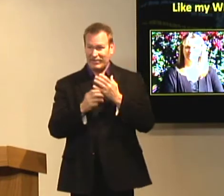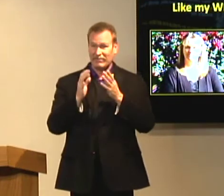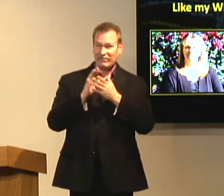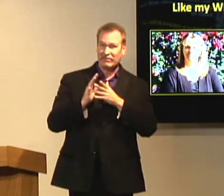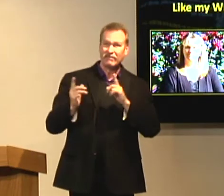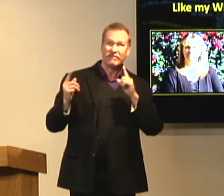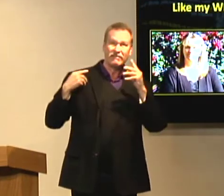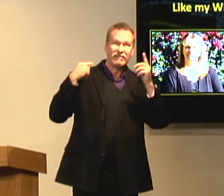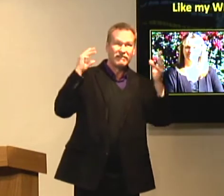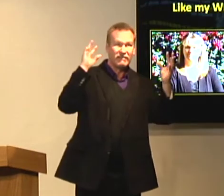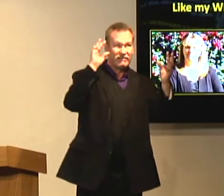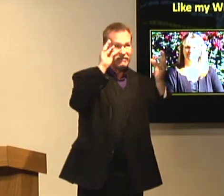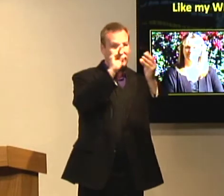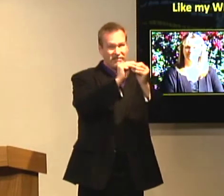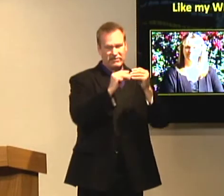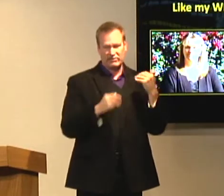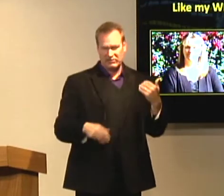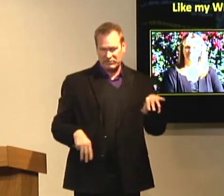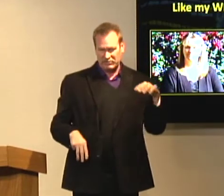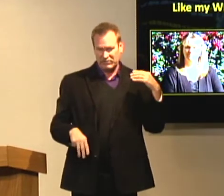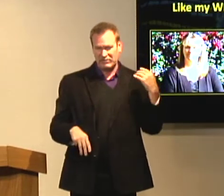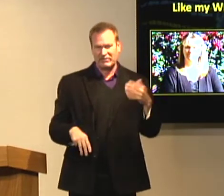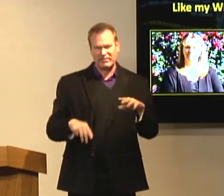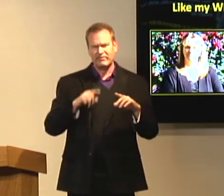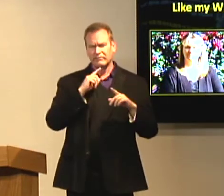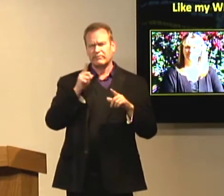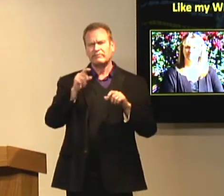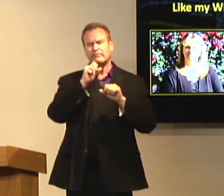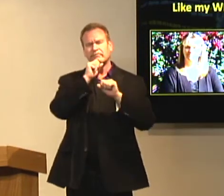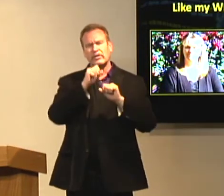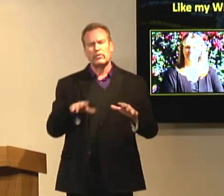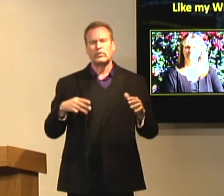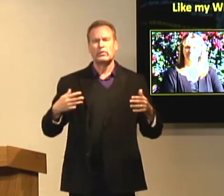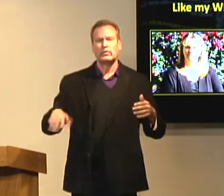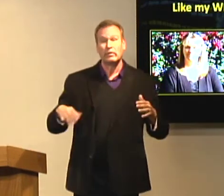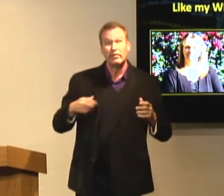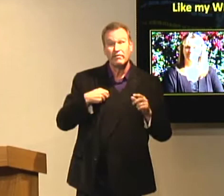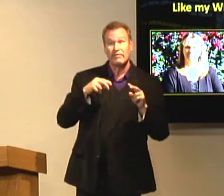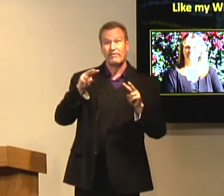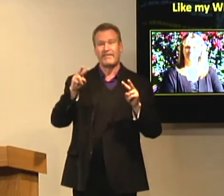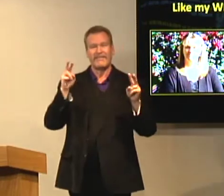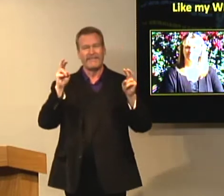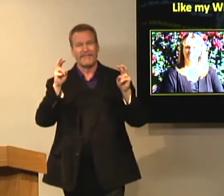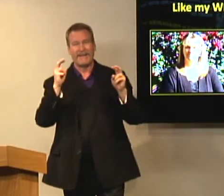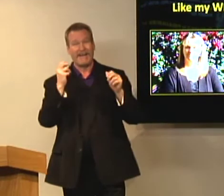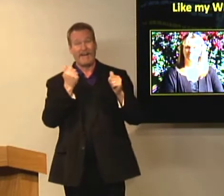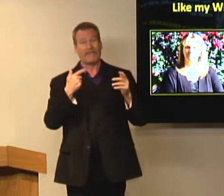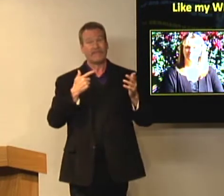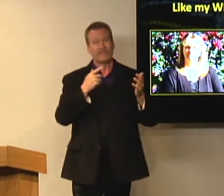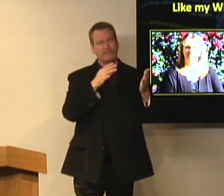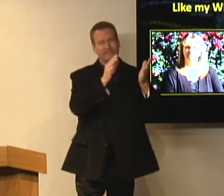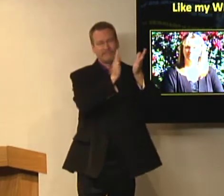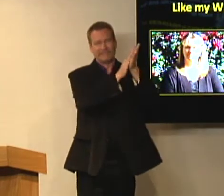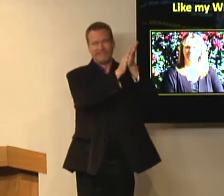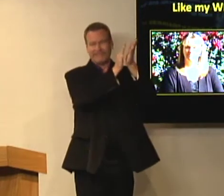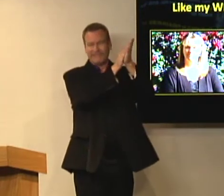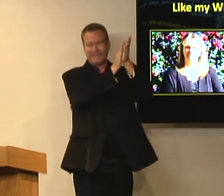for 40 years. So, oh my gosh, thinking of all the things that we've gone through in all those 40 years. But